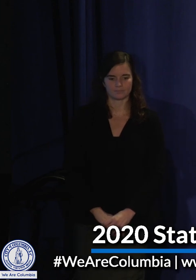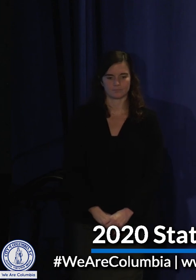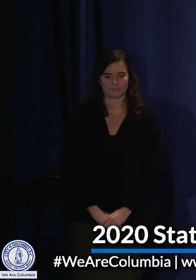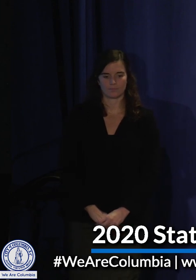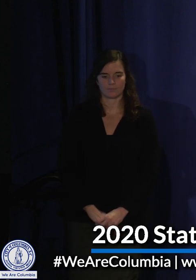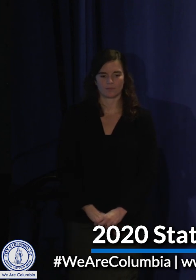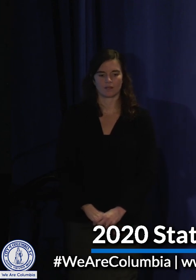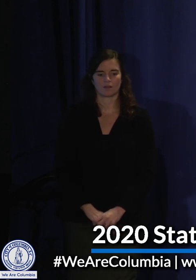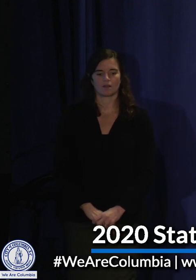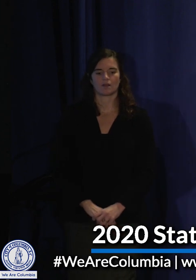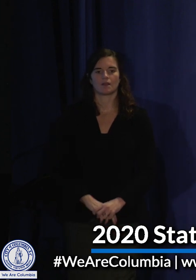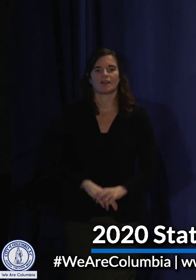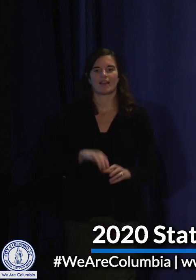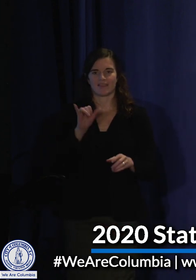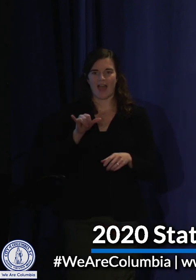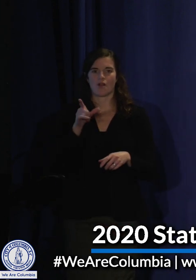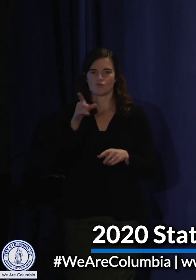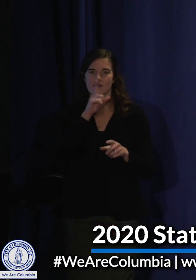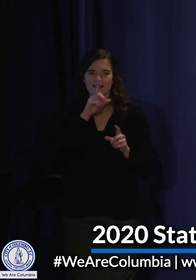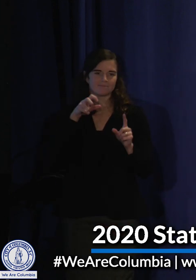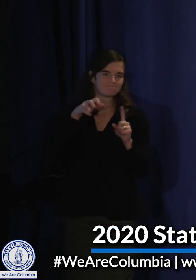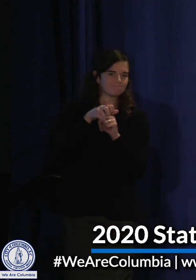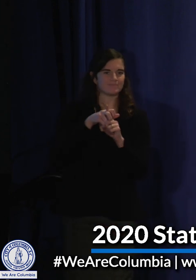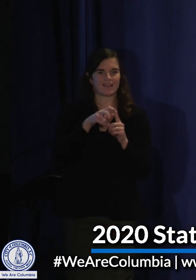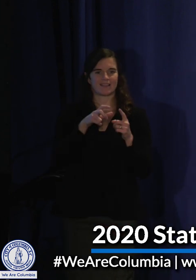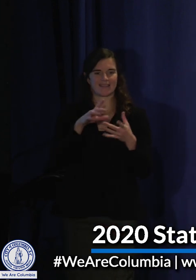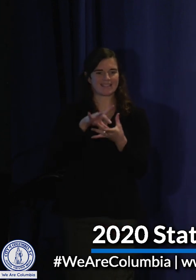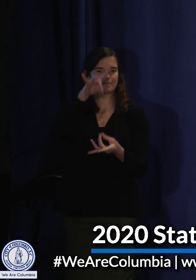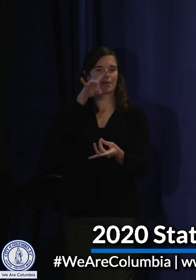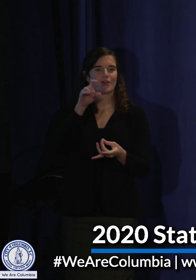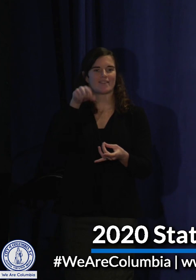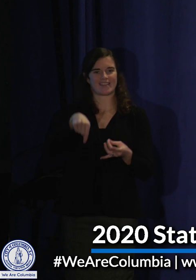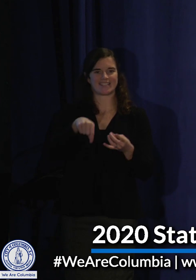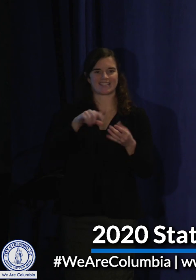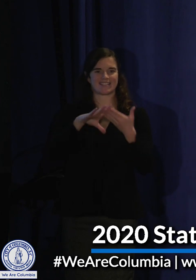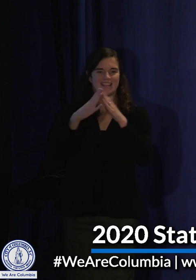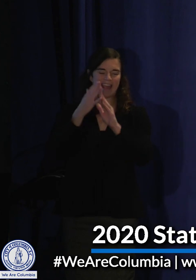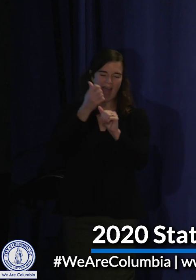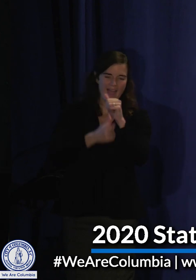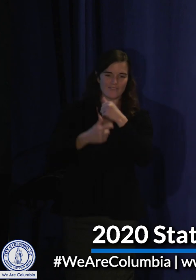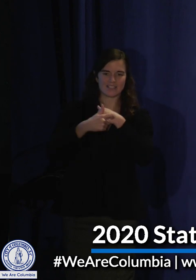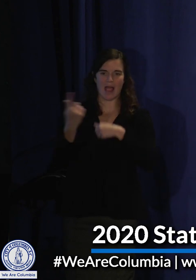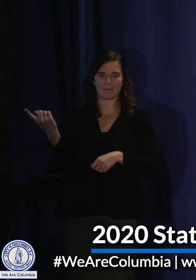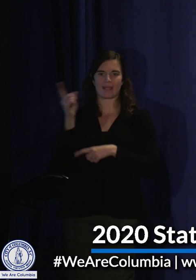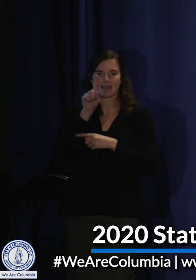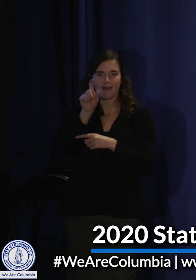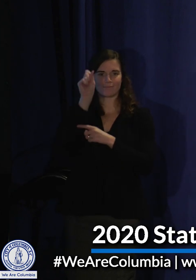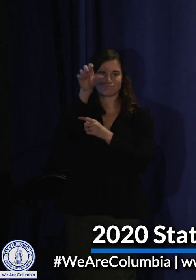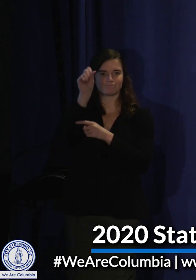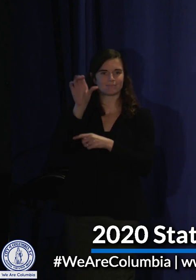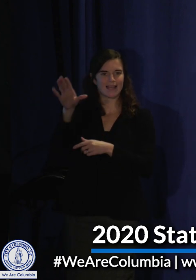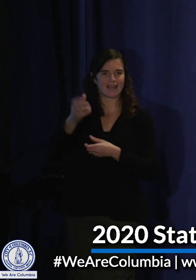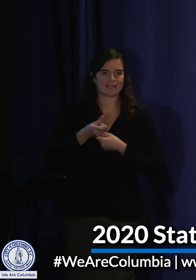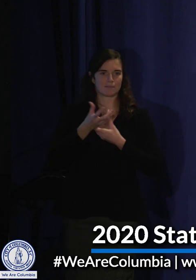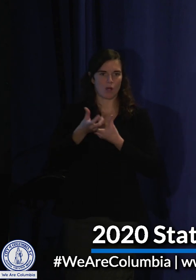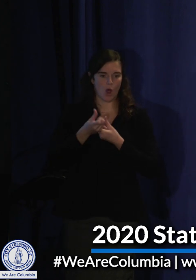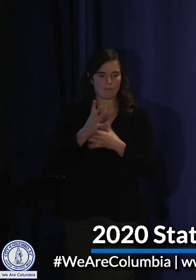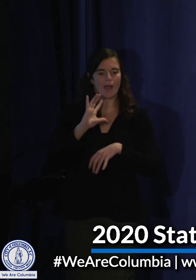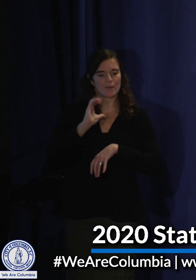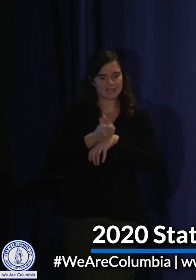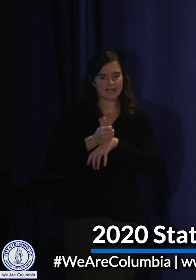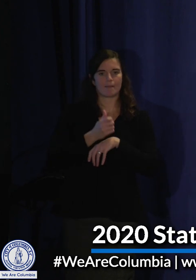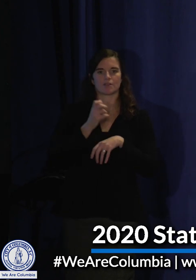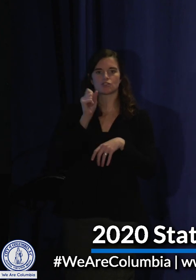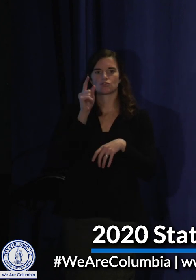Who amazingly captures the spirit of the city every single time he gets up here. And we established Stormwater Studios with the Columbia